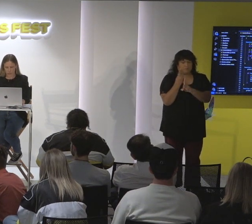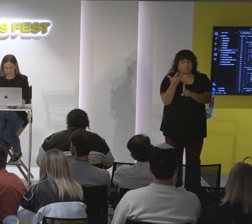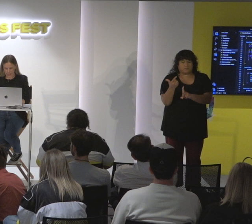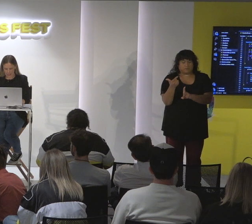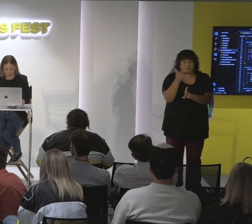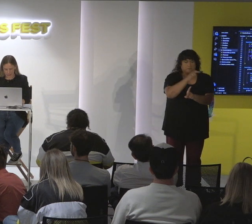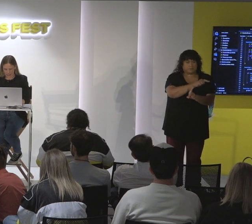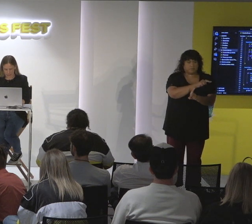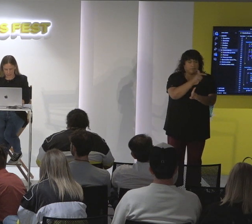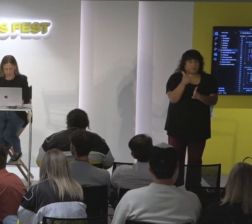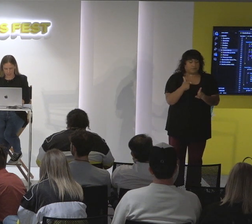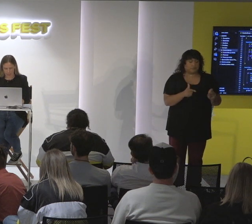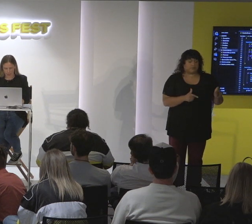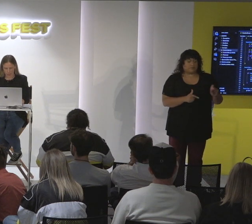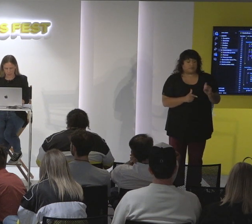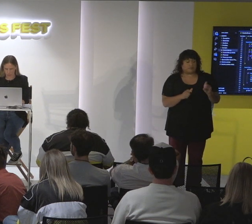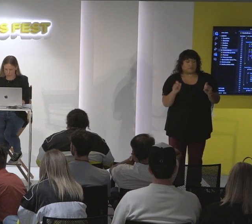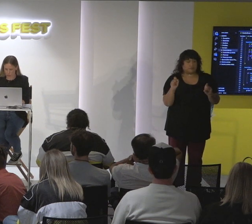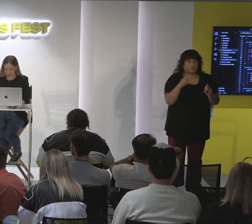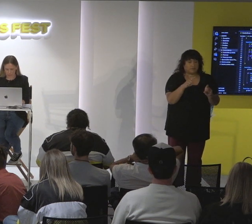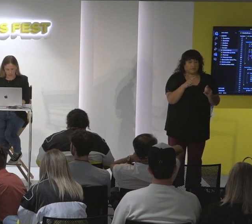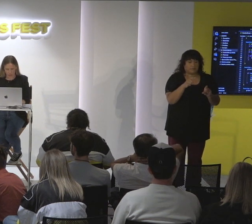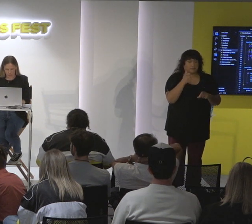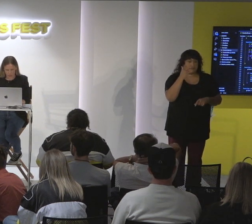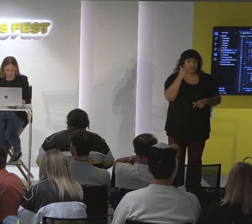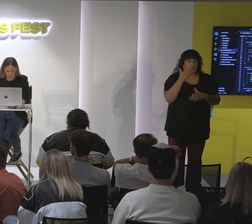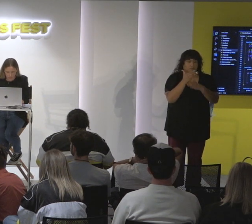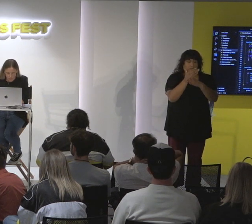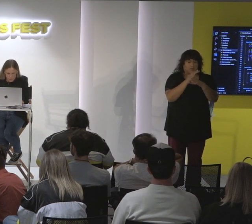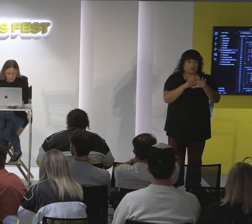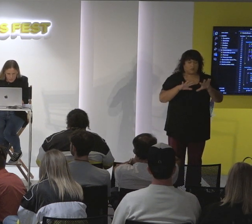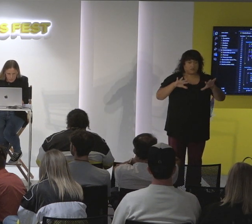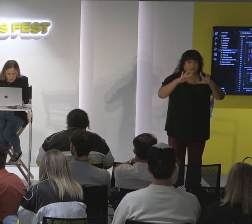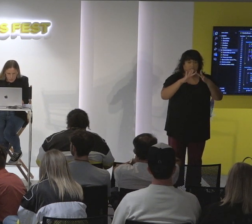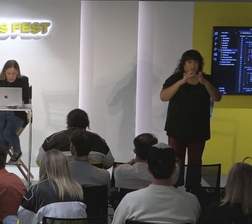person spawns it and it gets shared across the network.